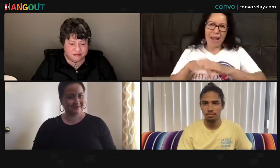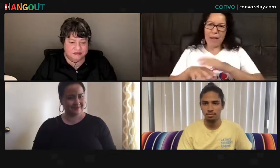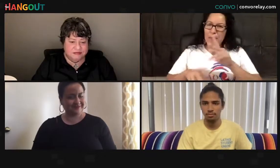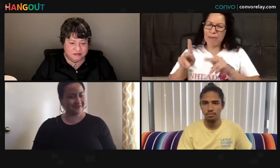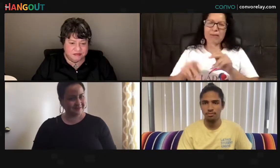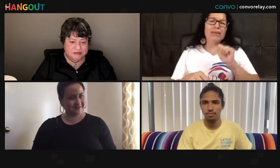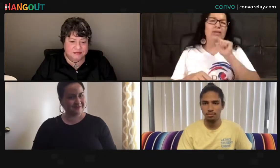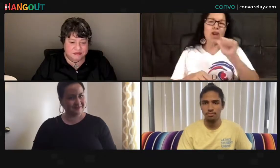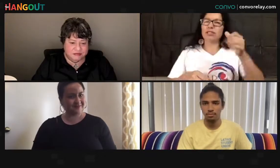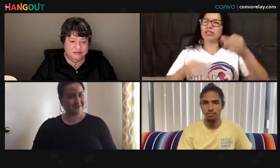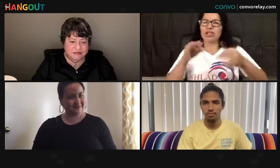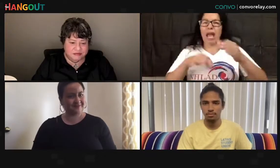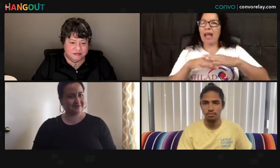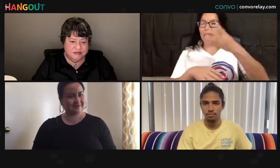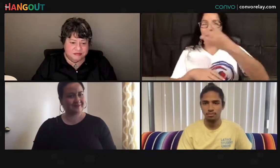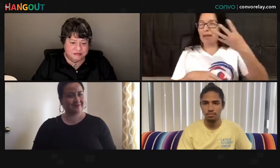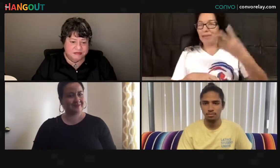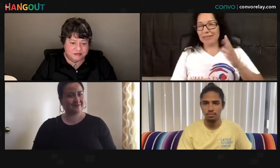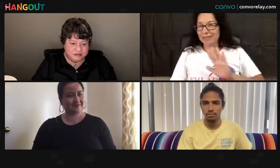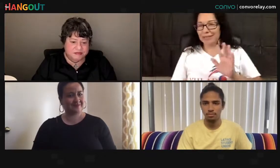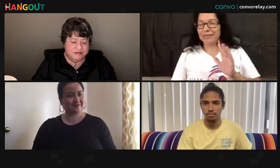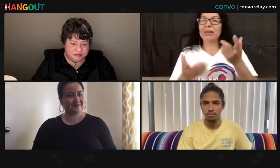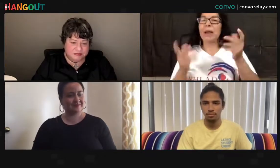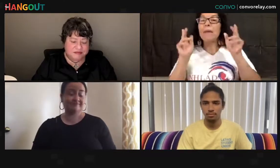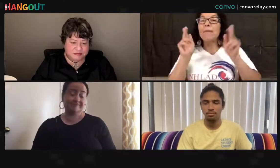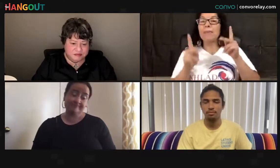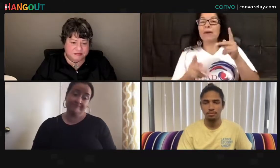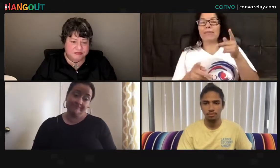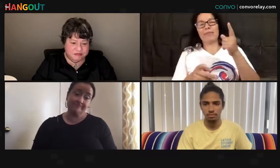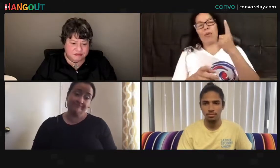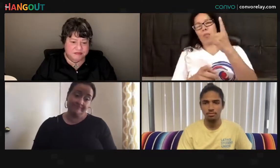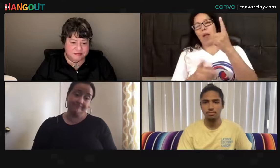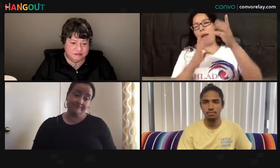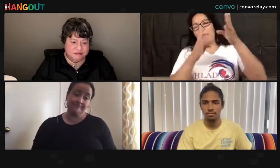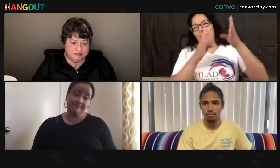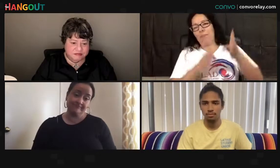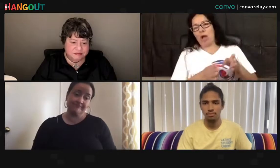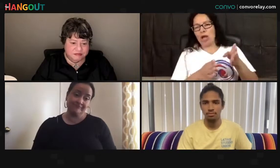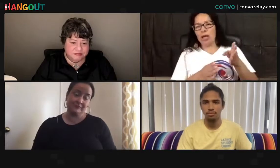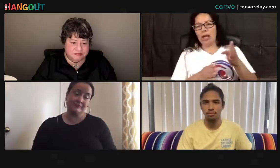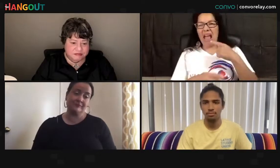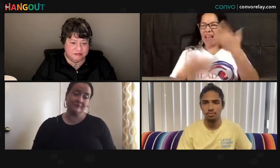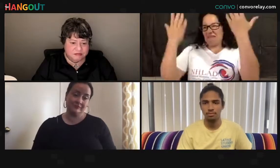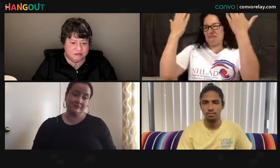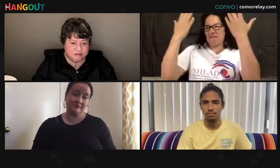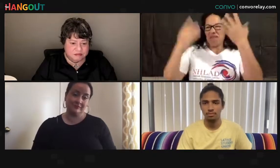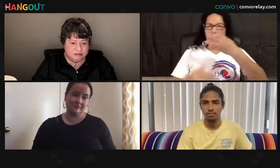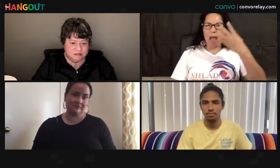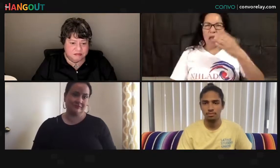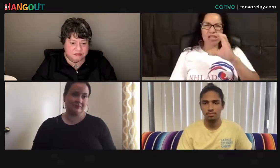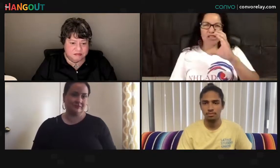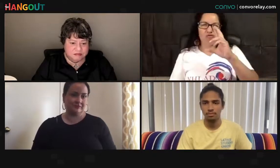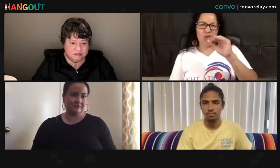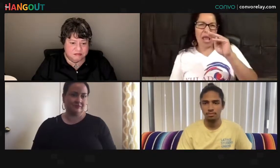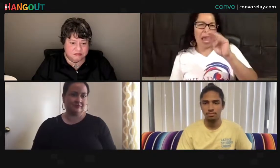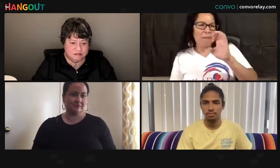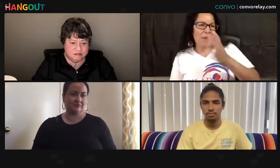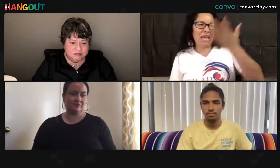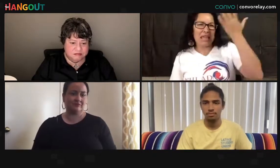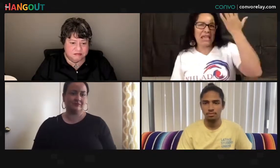So just take the time not to judge people, especially if people are immigrants here. I know there was one person that says,